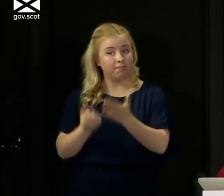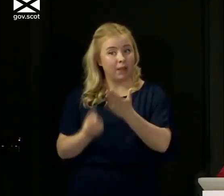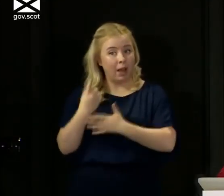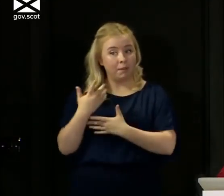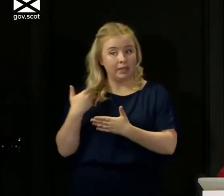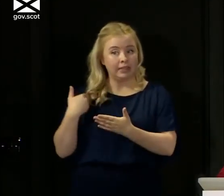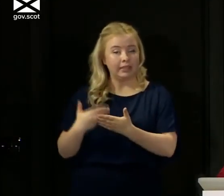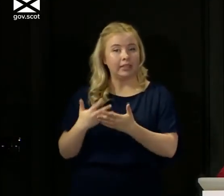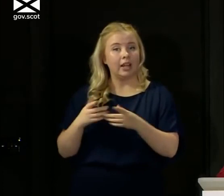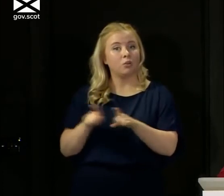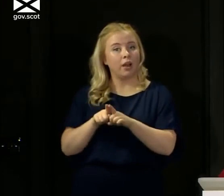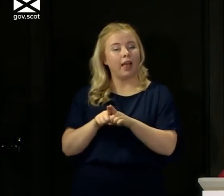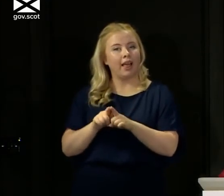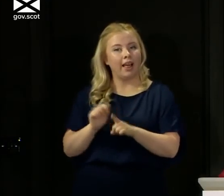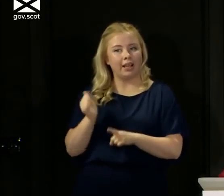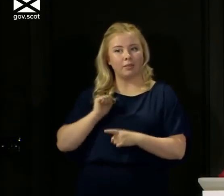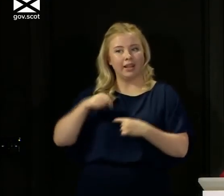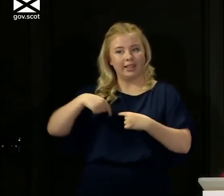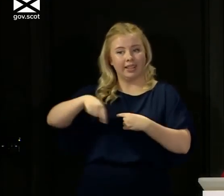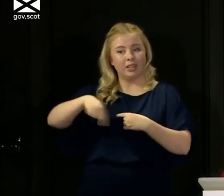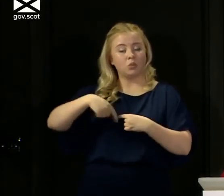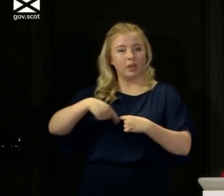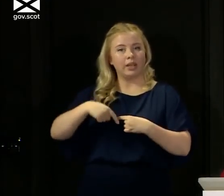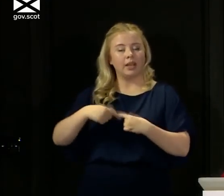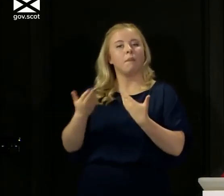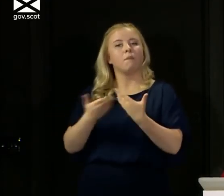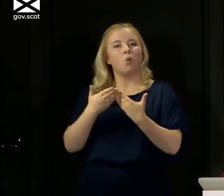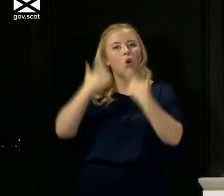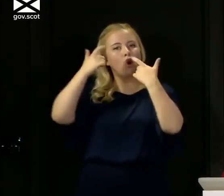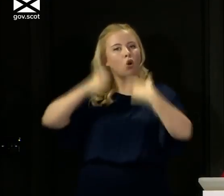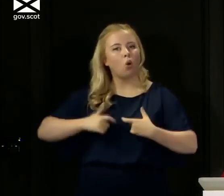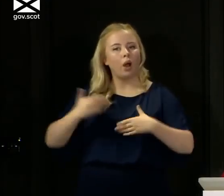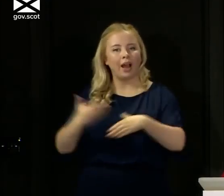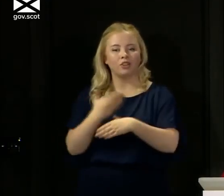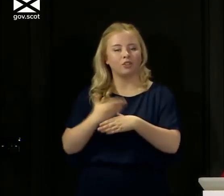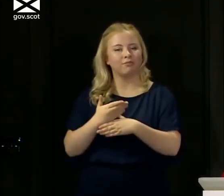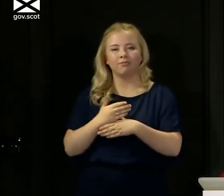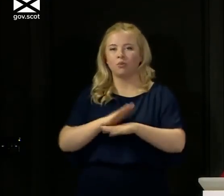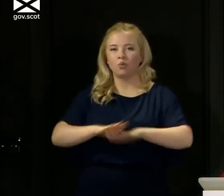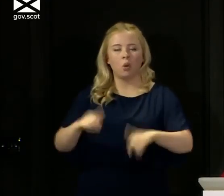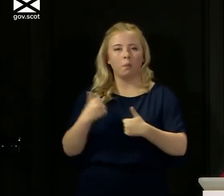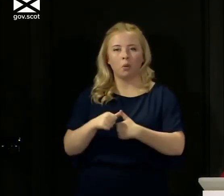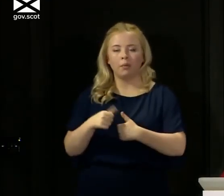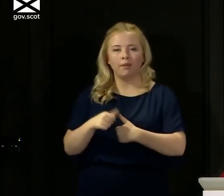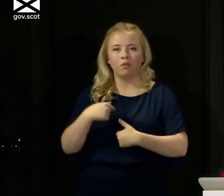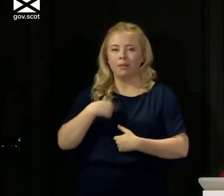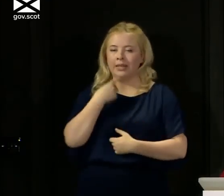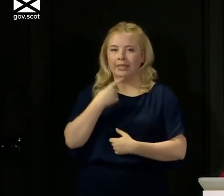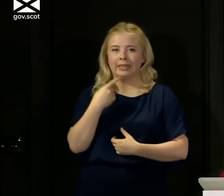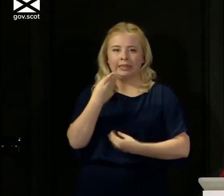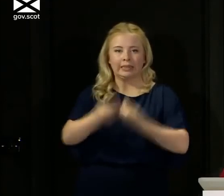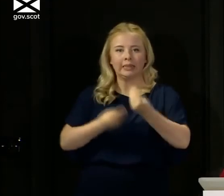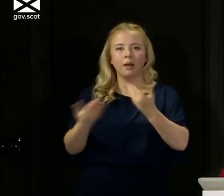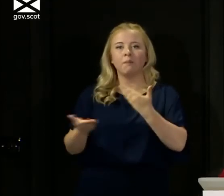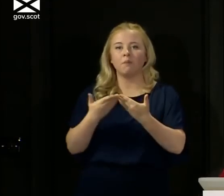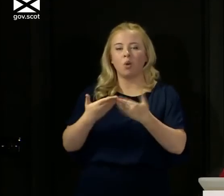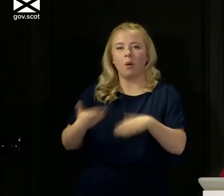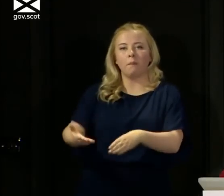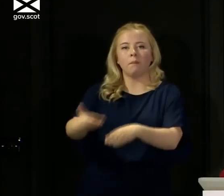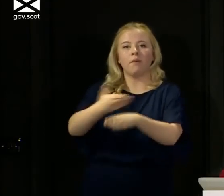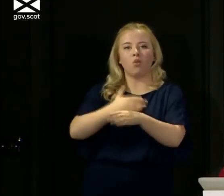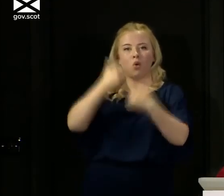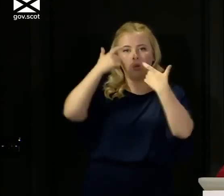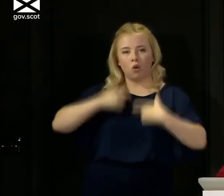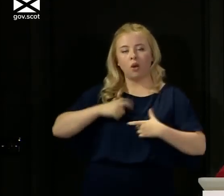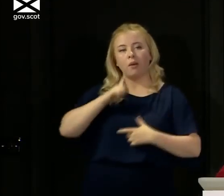hearing due to take place later this week. So it would not be appropriate, I think, for me to go into too much more detail in advance of that,